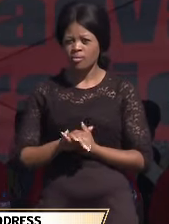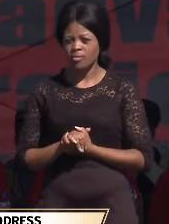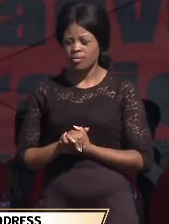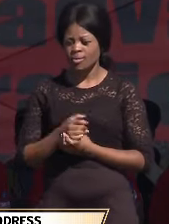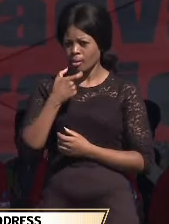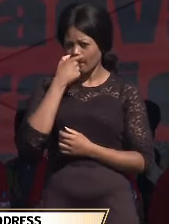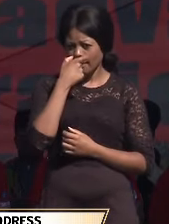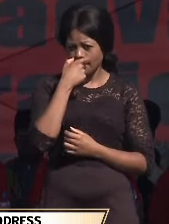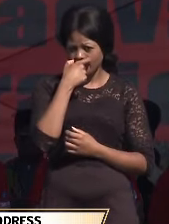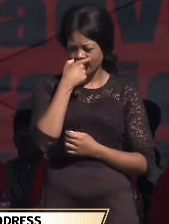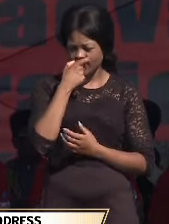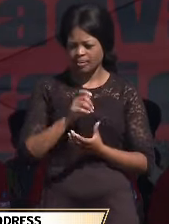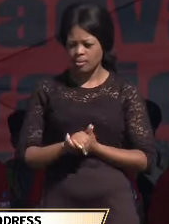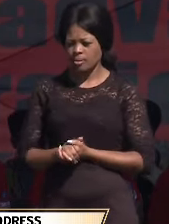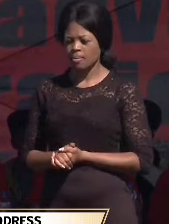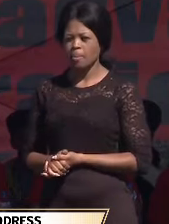Cyril Ramaphosa,